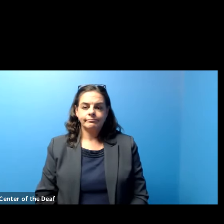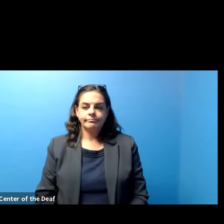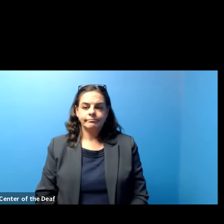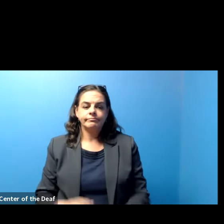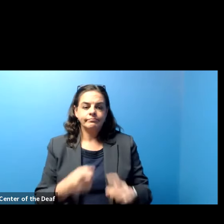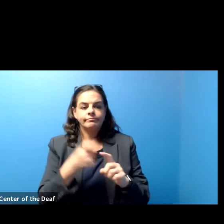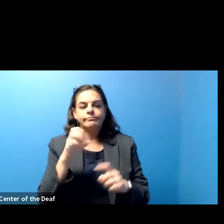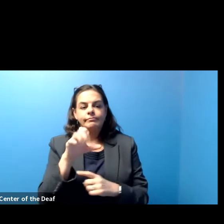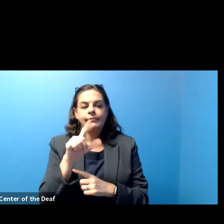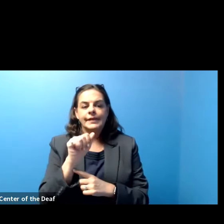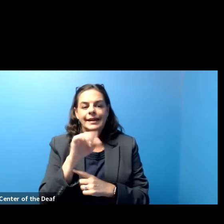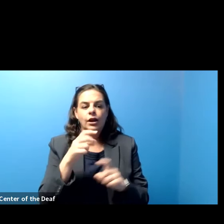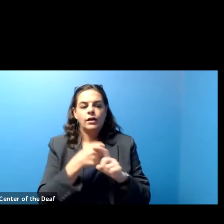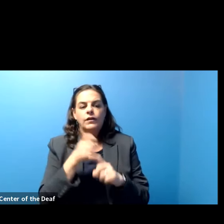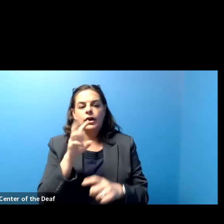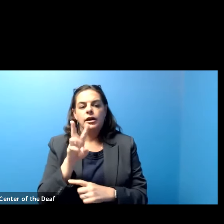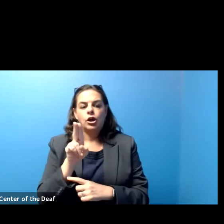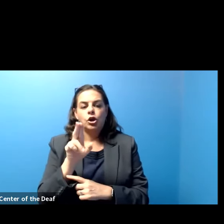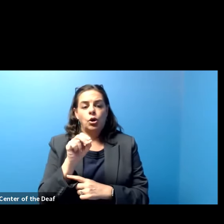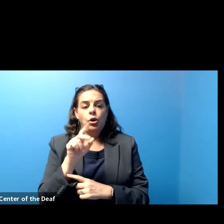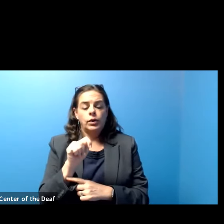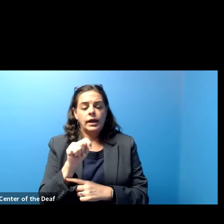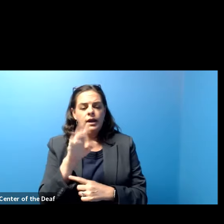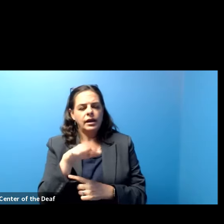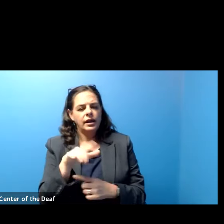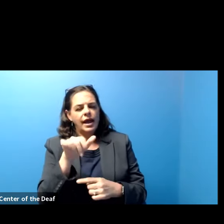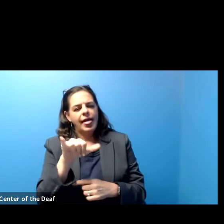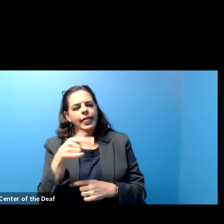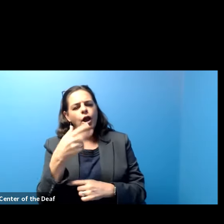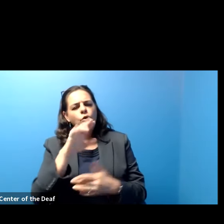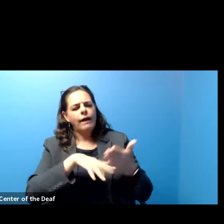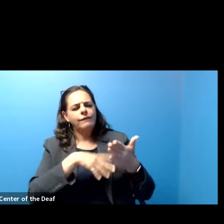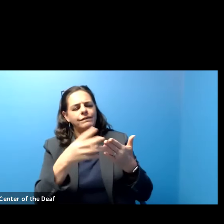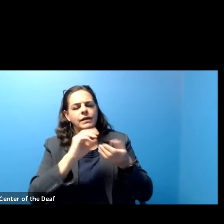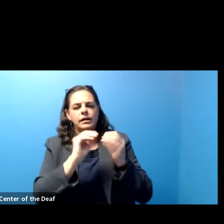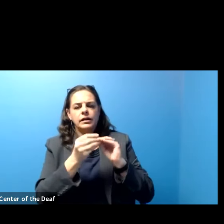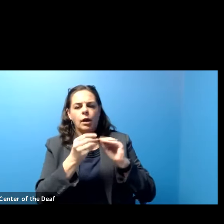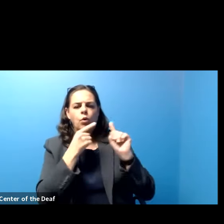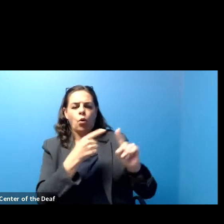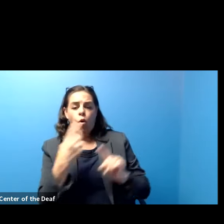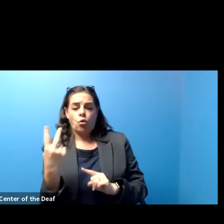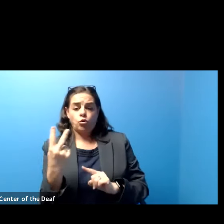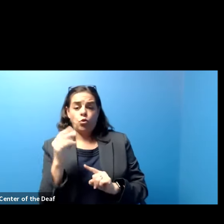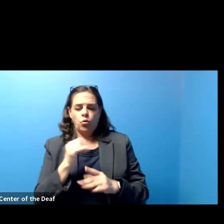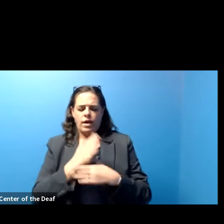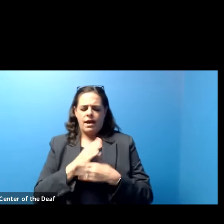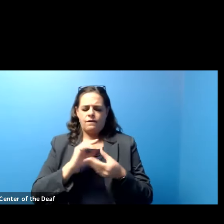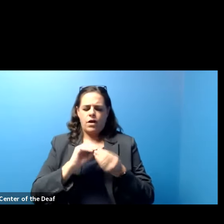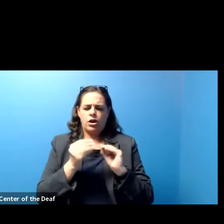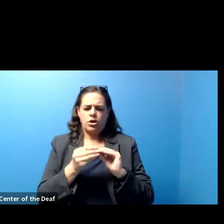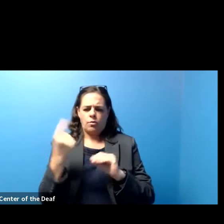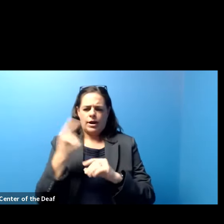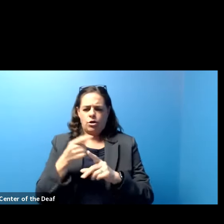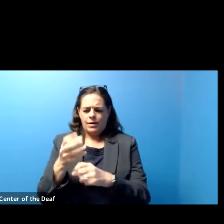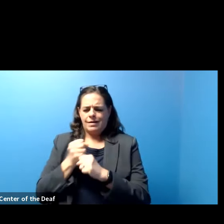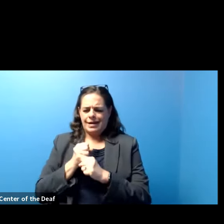From Claire with WUOT, according to the graph in benchmark 2, the average number of days to receive